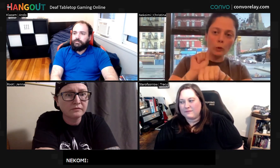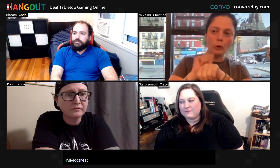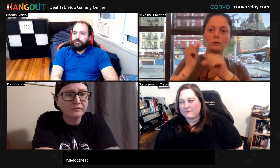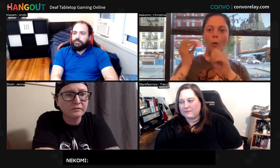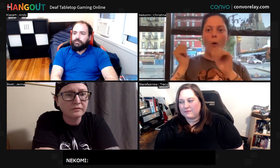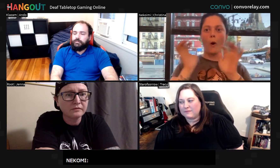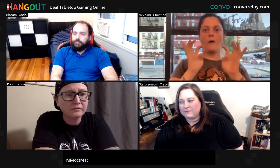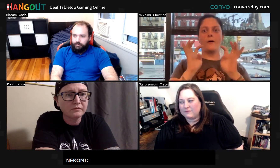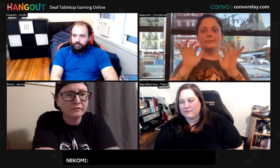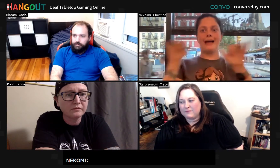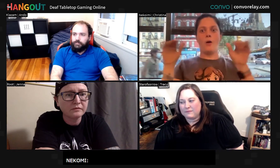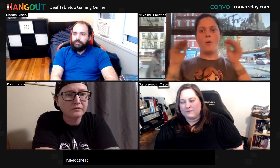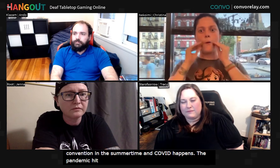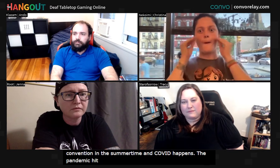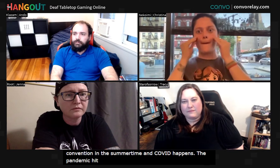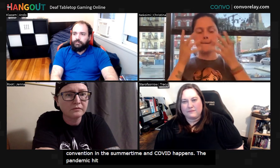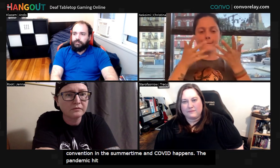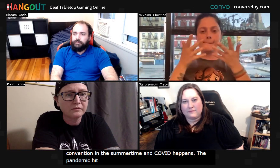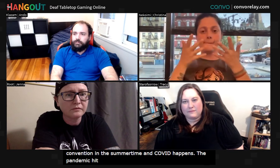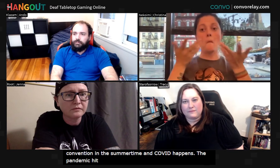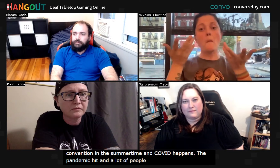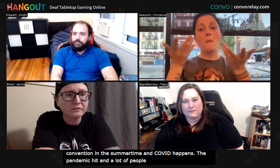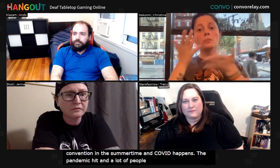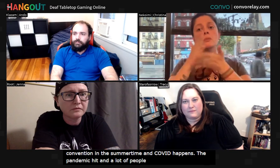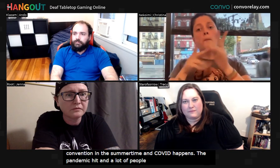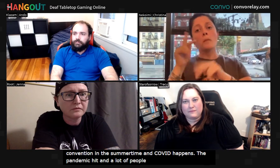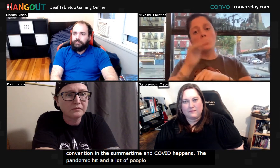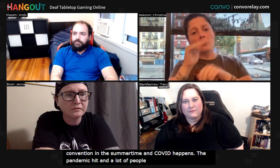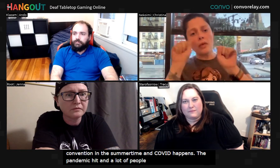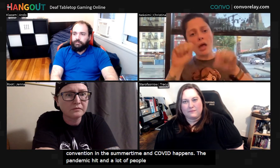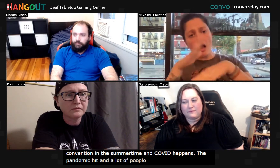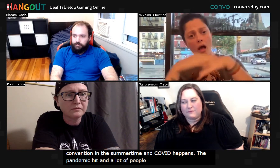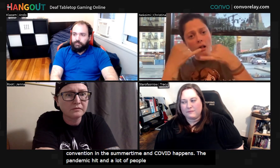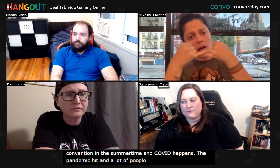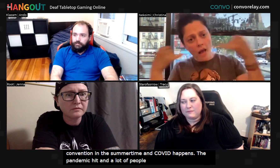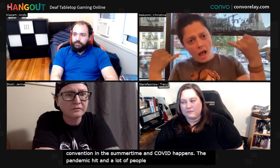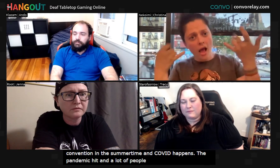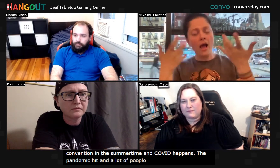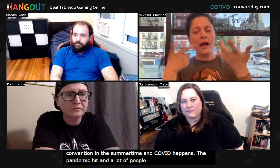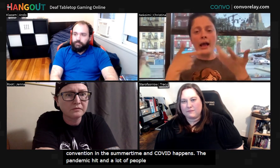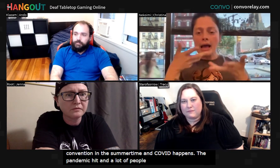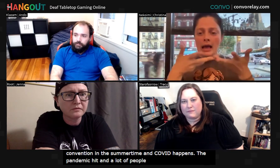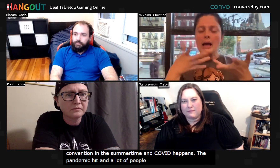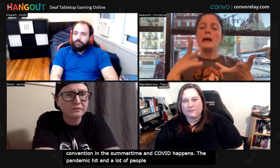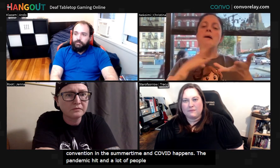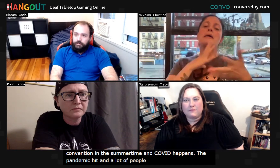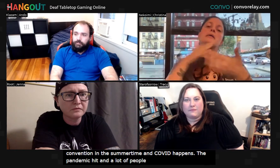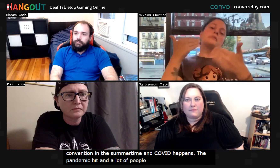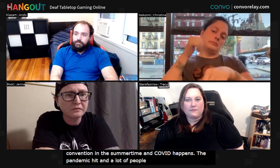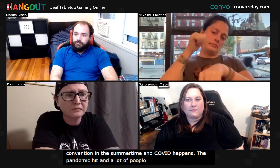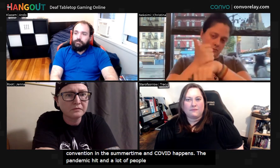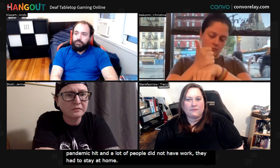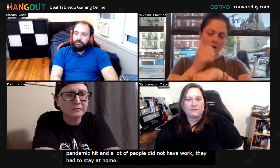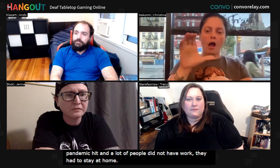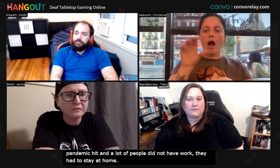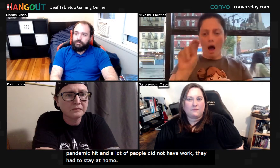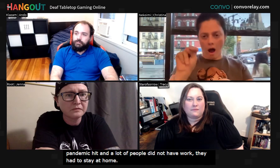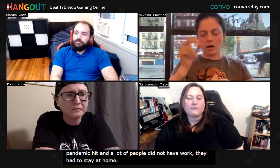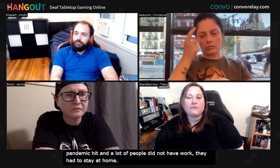people didn't have work. They had to stay at home. And some people said, well, hey, why don't we do this online instead? So